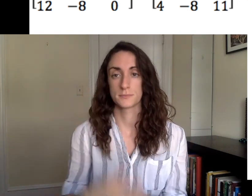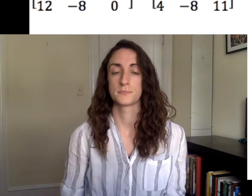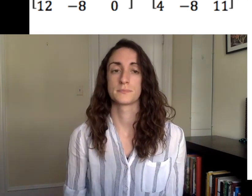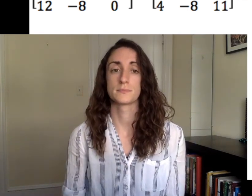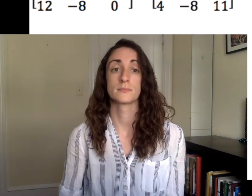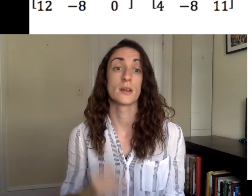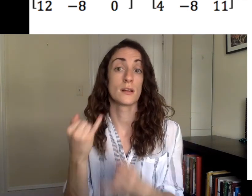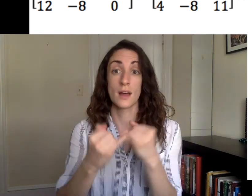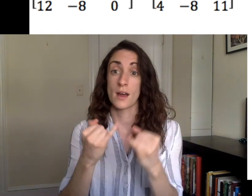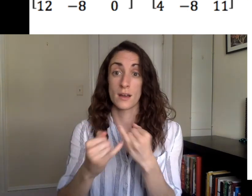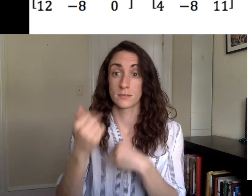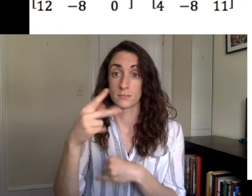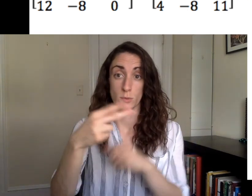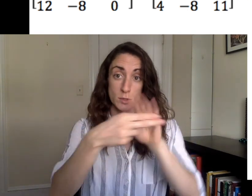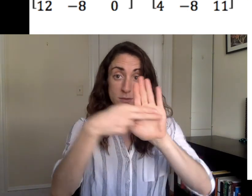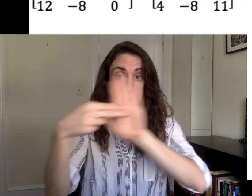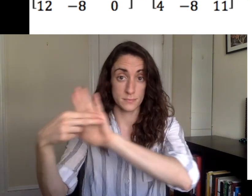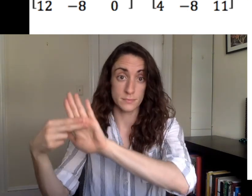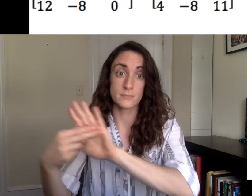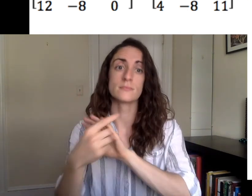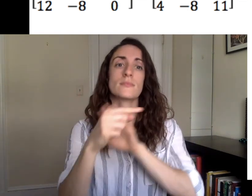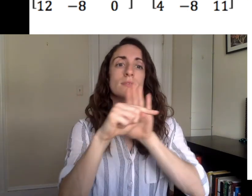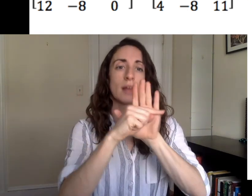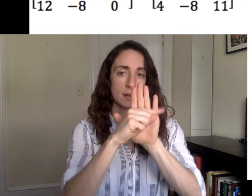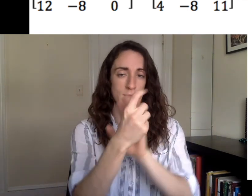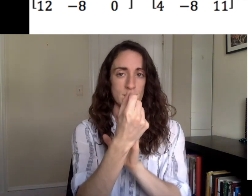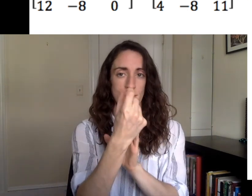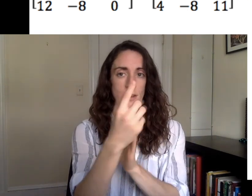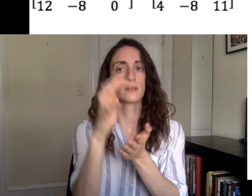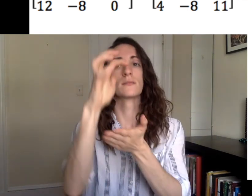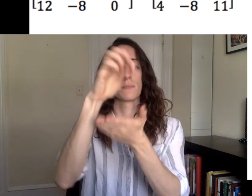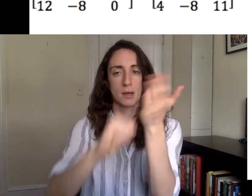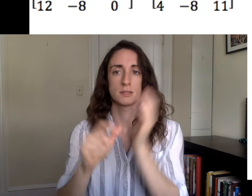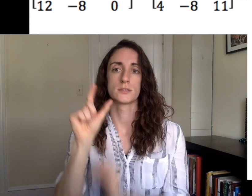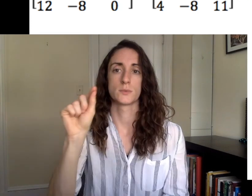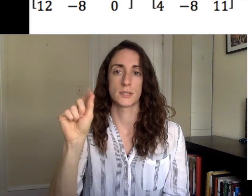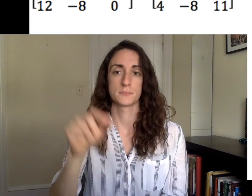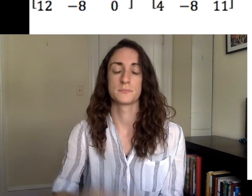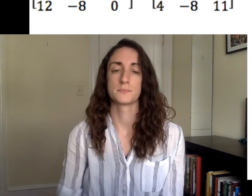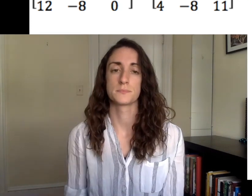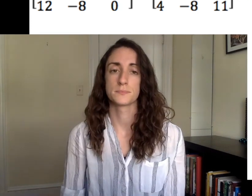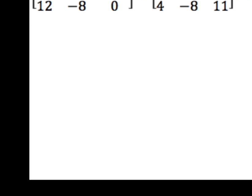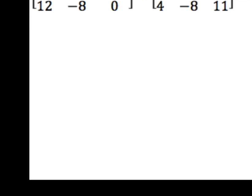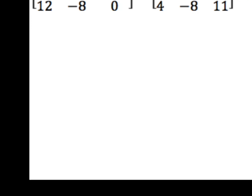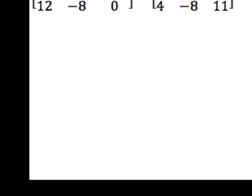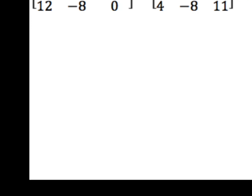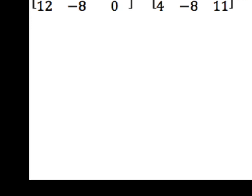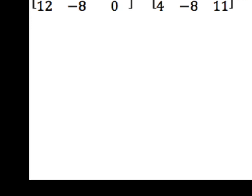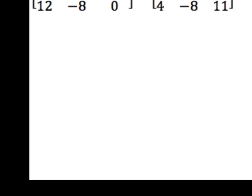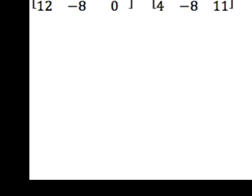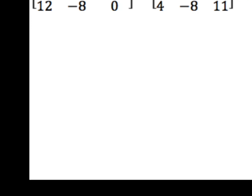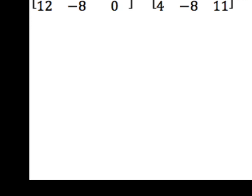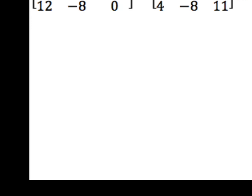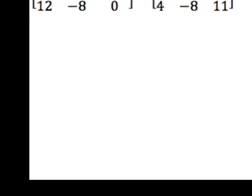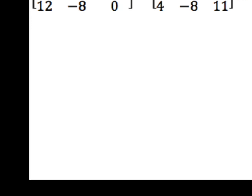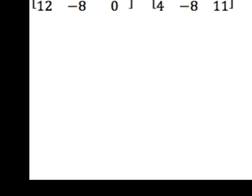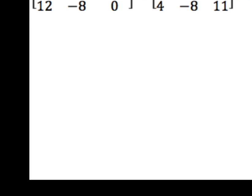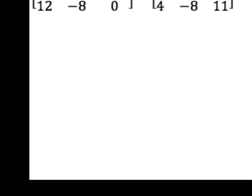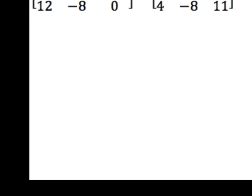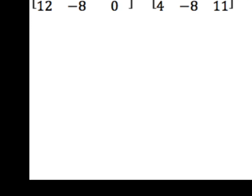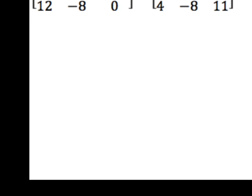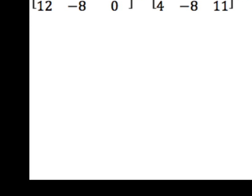in the top row, -11 and 20, will give us -11 minus 20 in the final matrix.